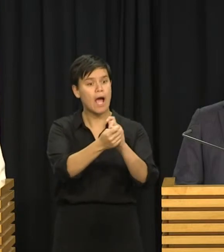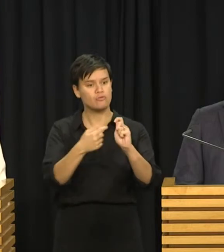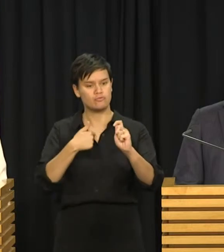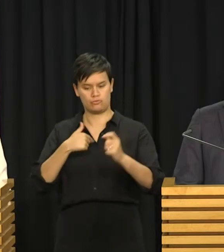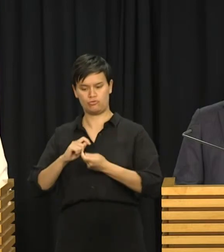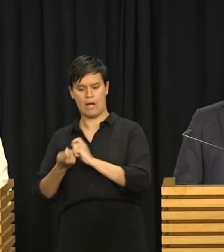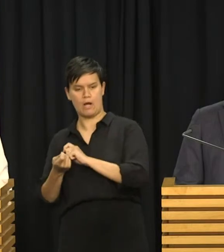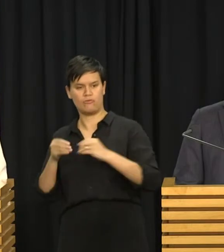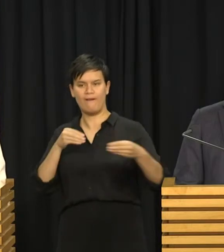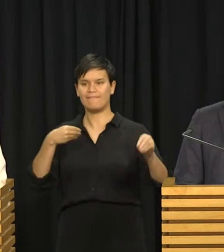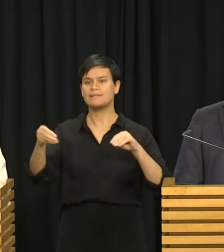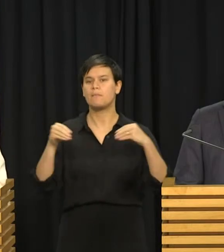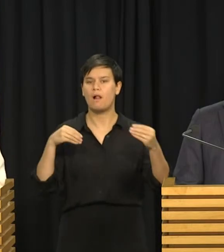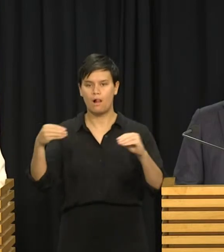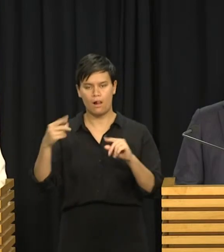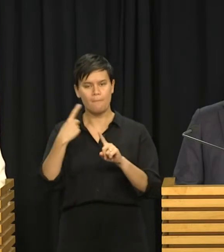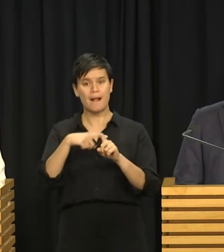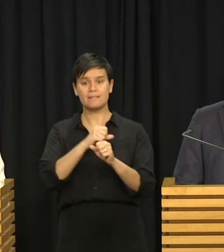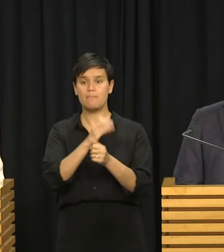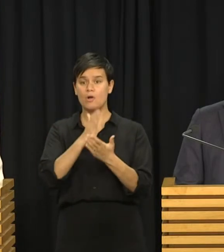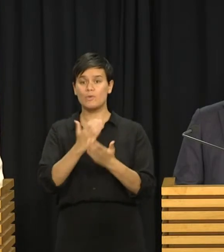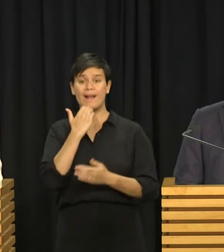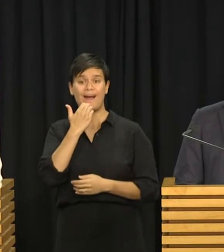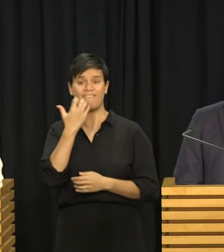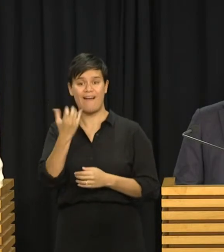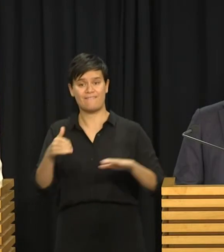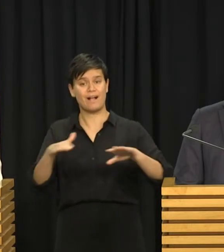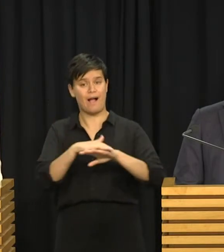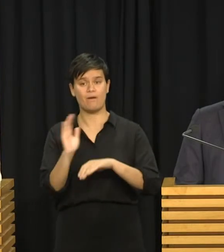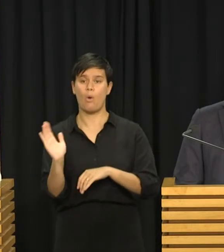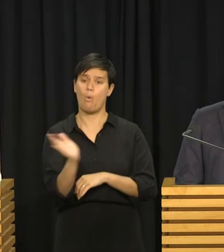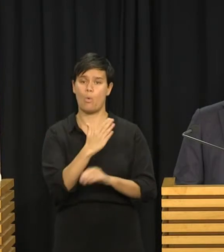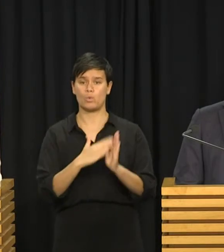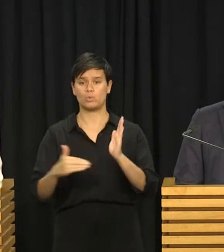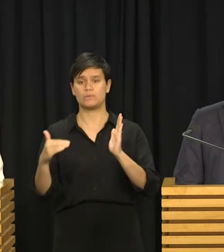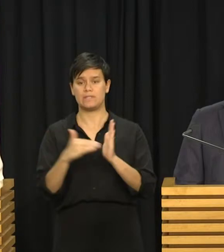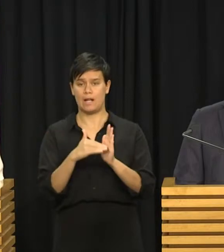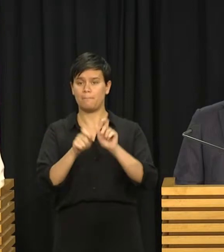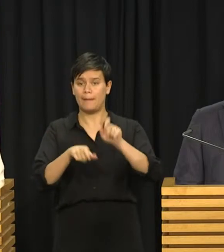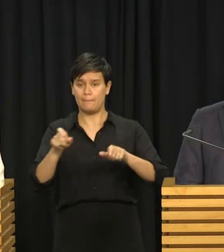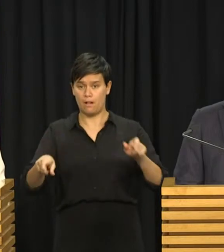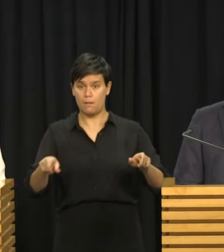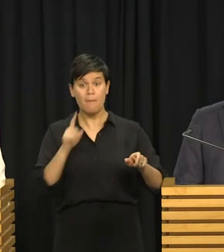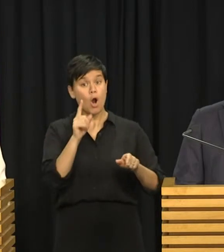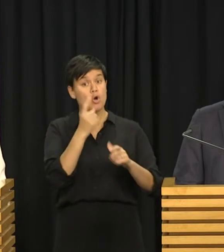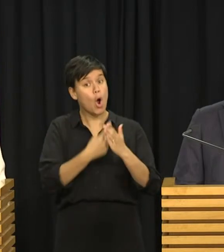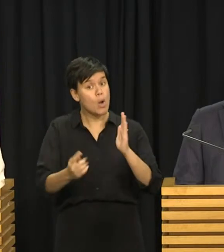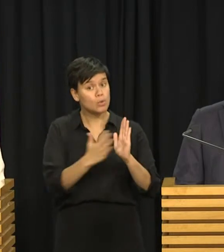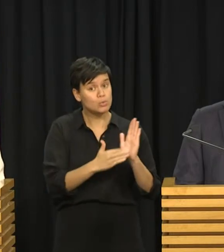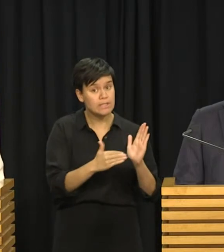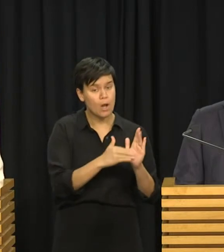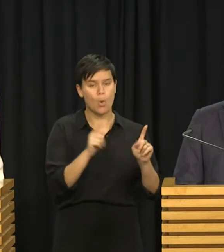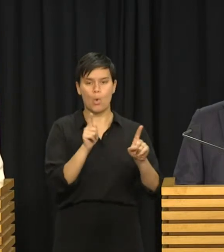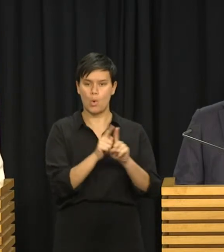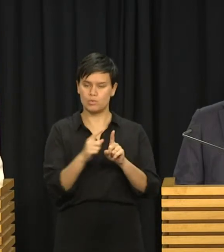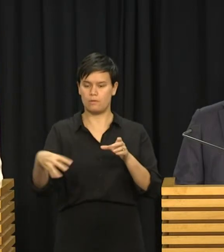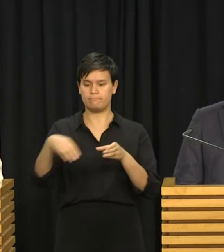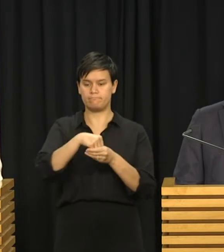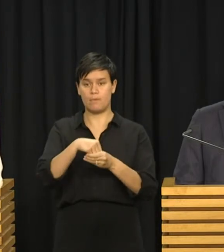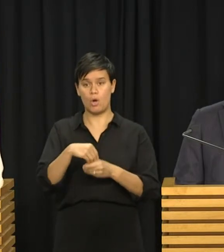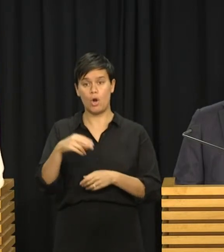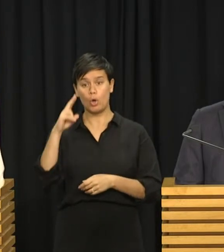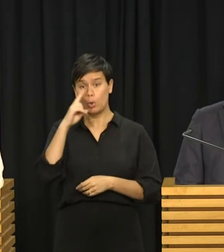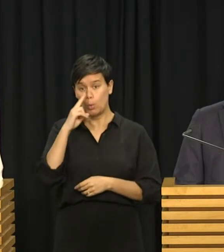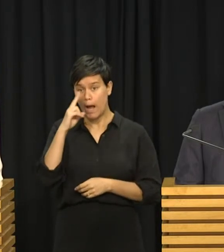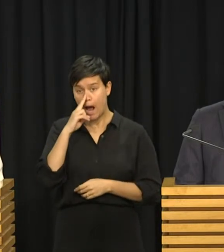sufficient quantities for our population, including the realm countries of Niue, Tokelau and the Cook Islands, as well